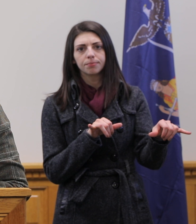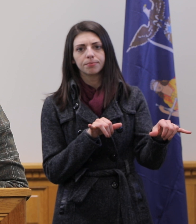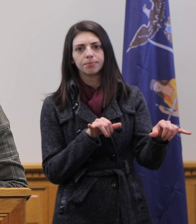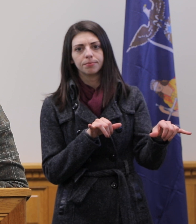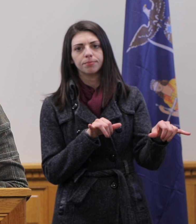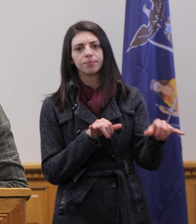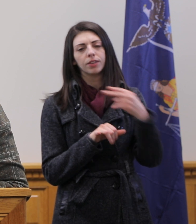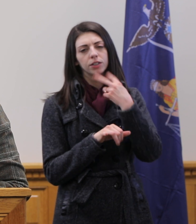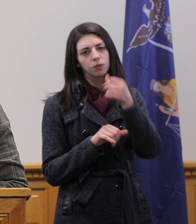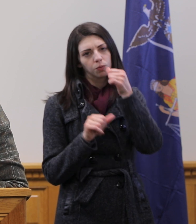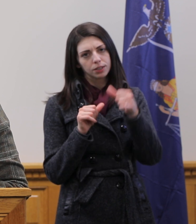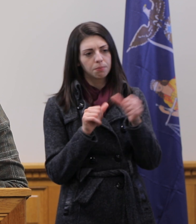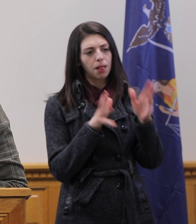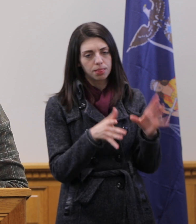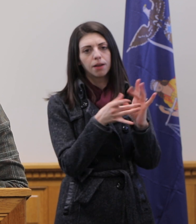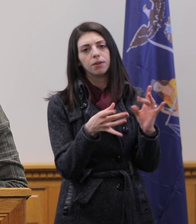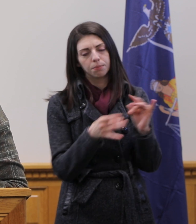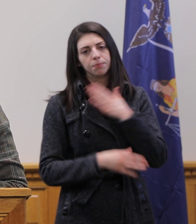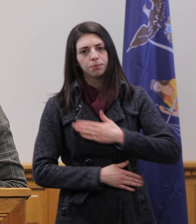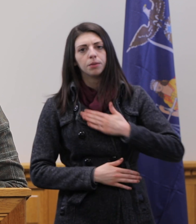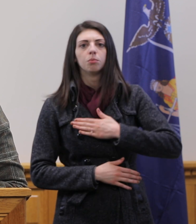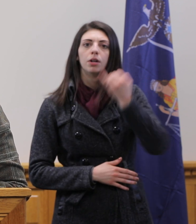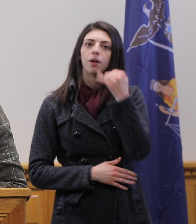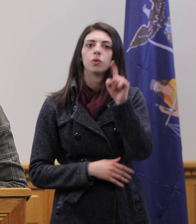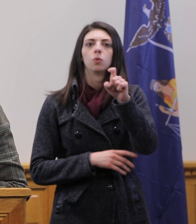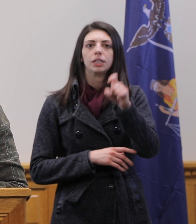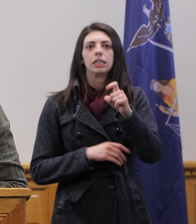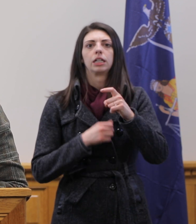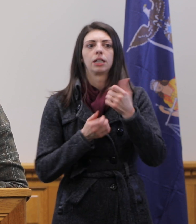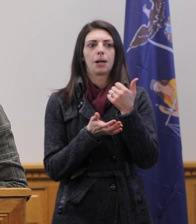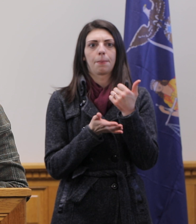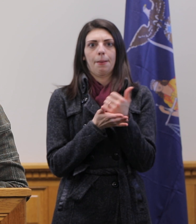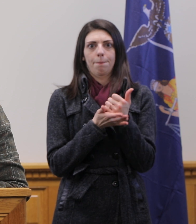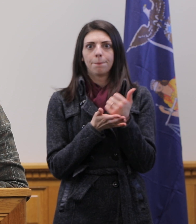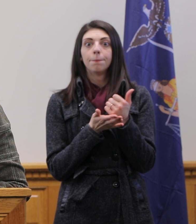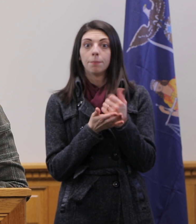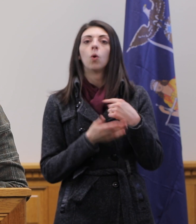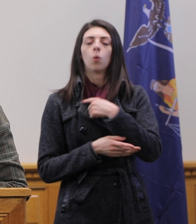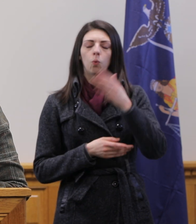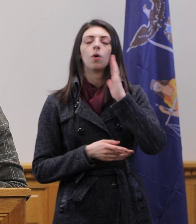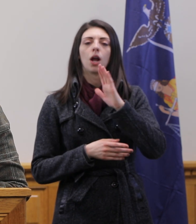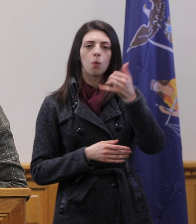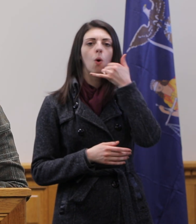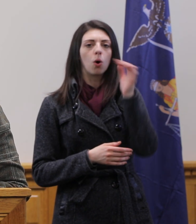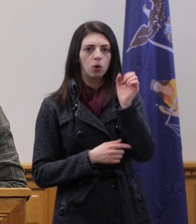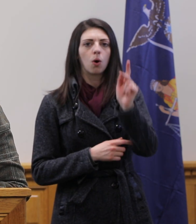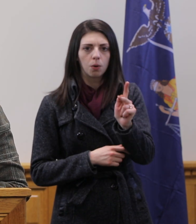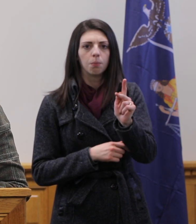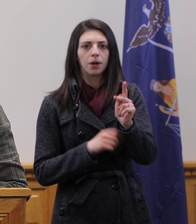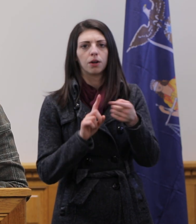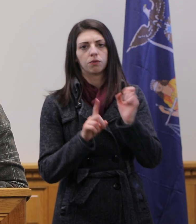are transferred to voicemail. Please leave a message if you're in need of assistance. Your call will be followed up with by an OFA staff